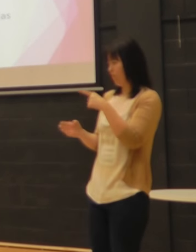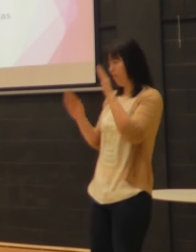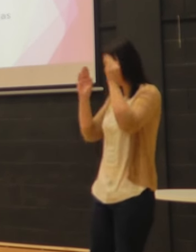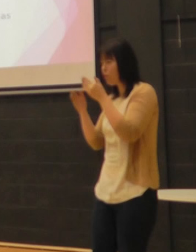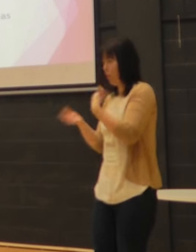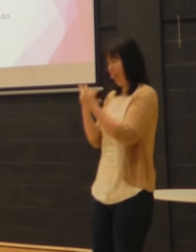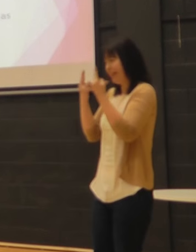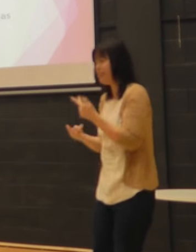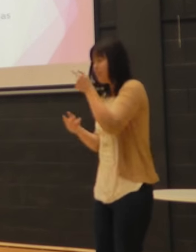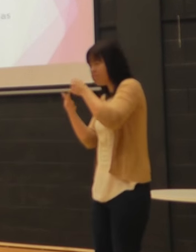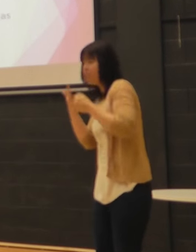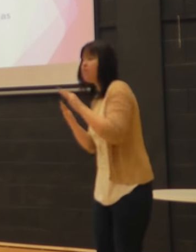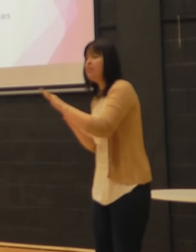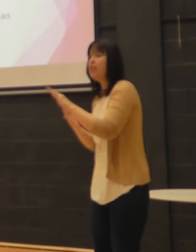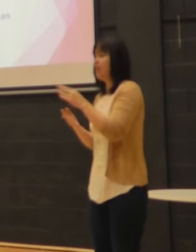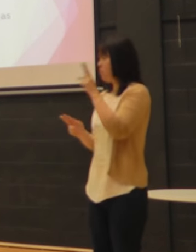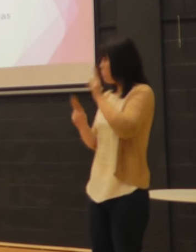with the same principles of respect,